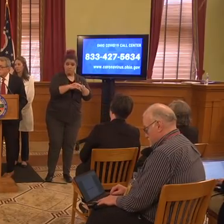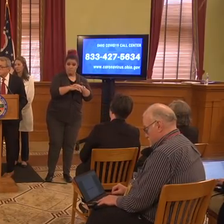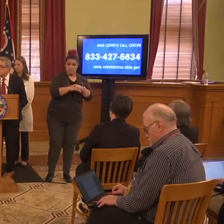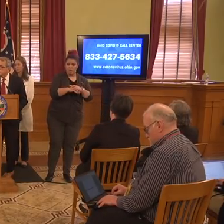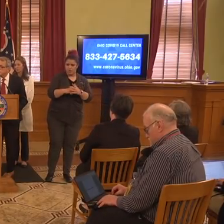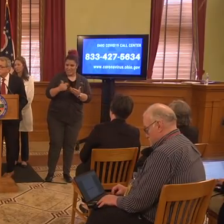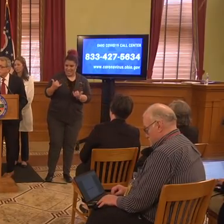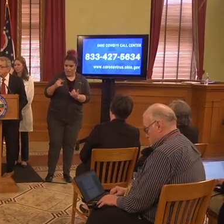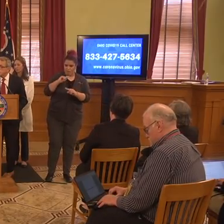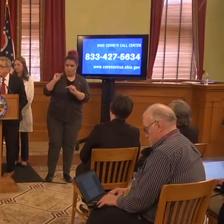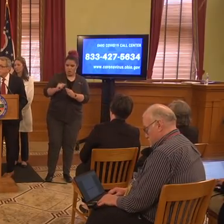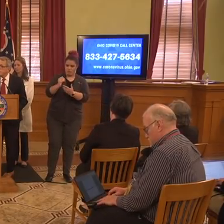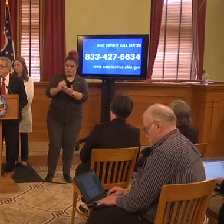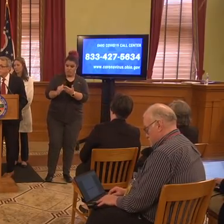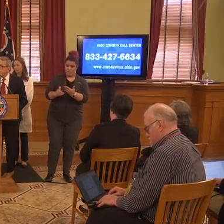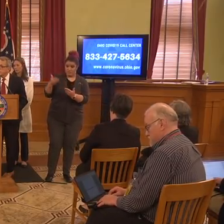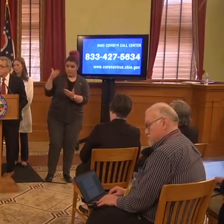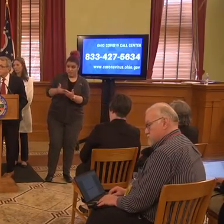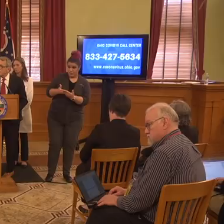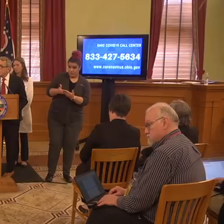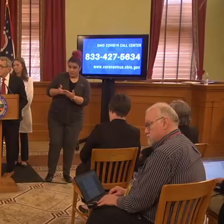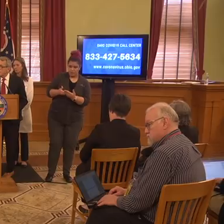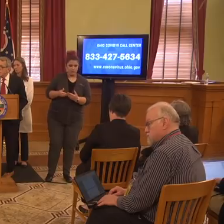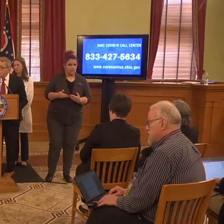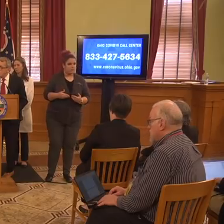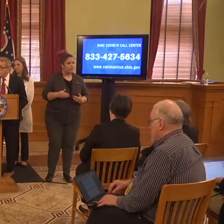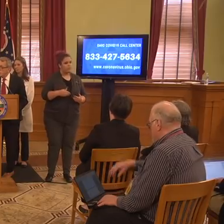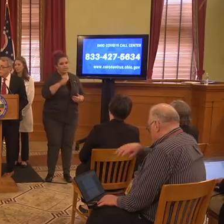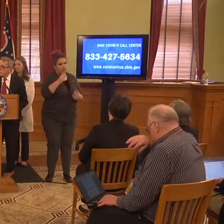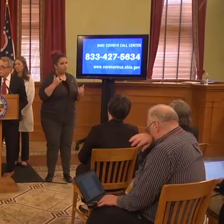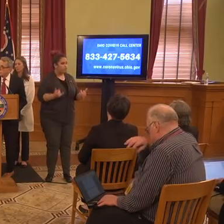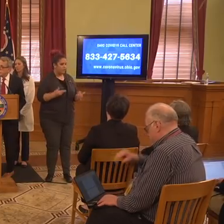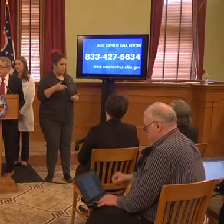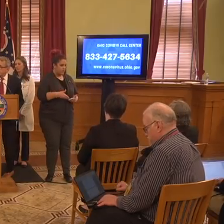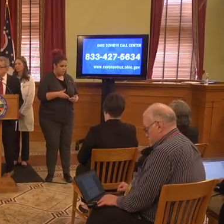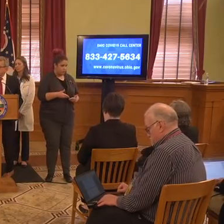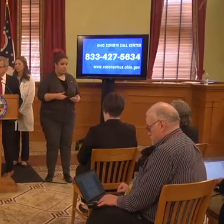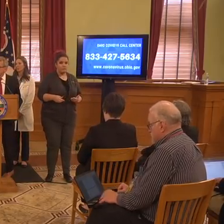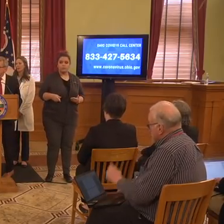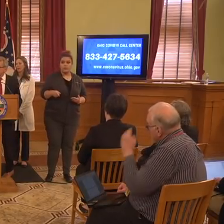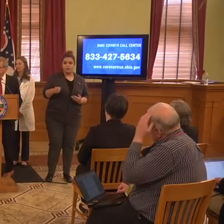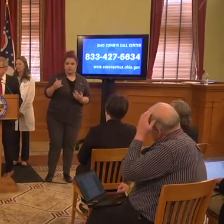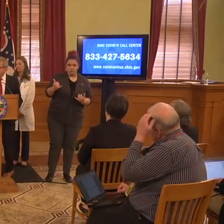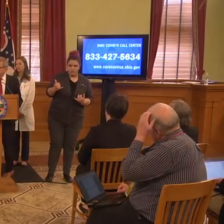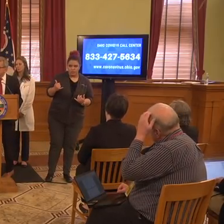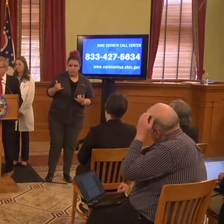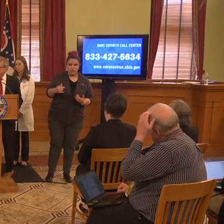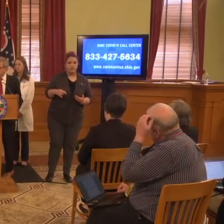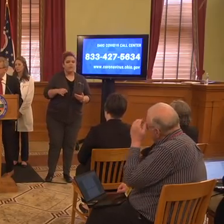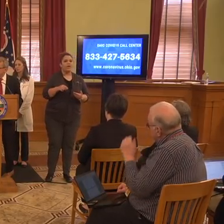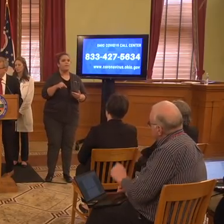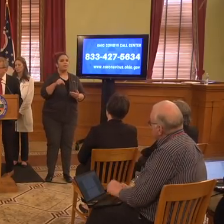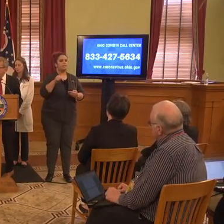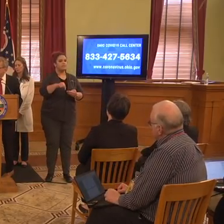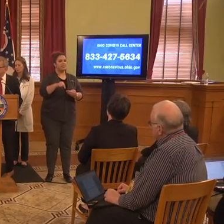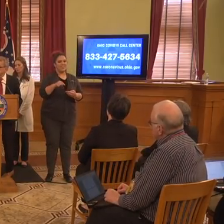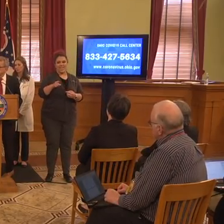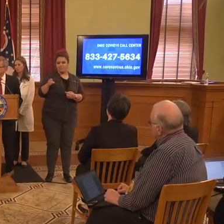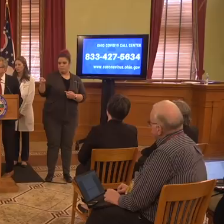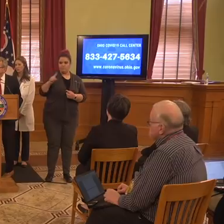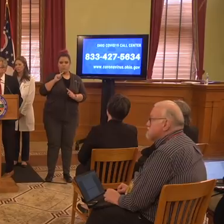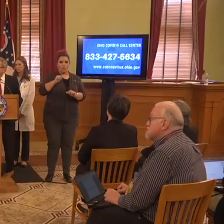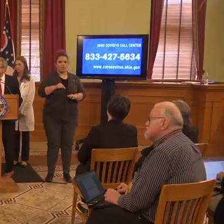order. Currently, no. I'm sorry. Casinos are not currently. No, they would come under the same reading of that.